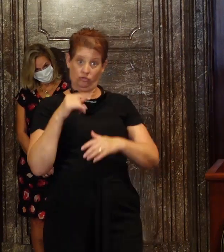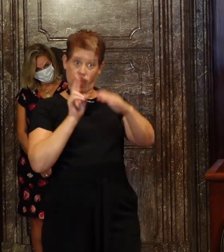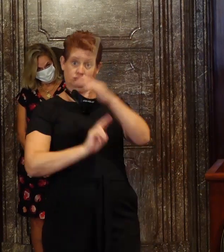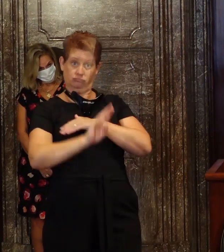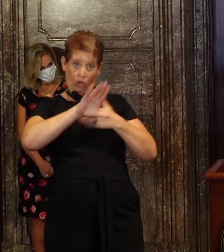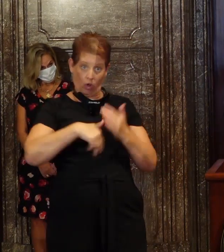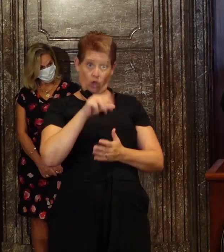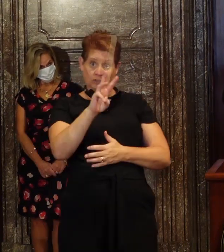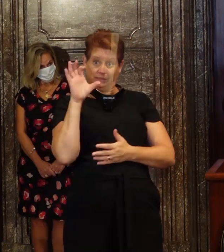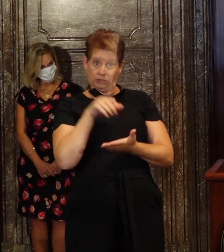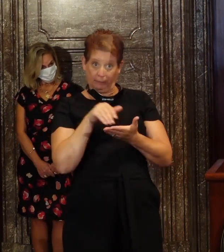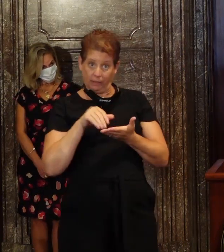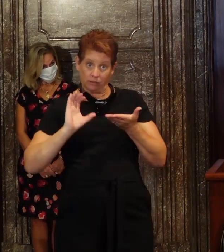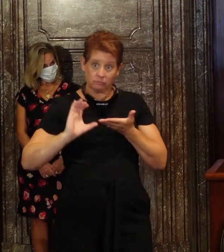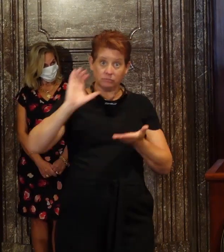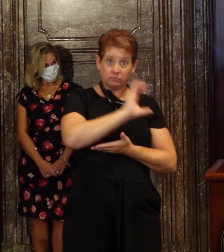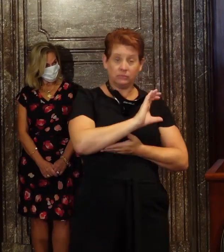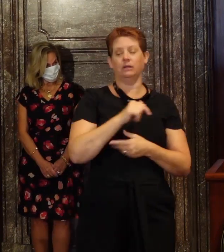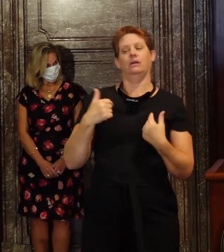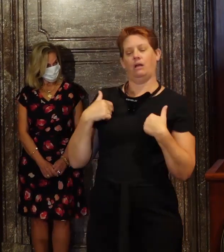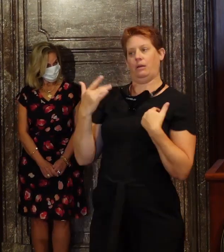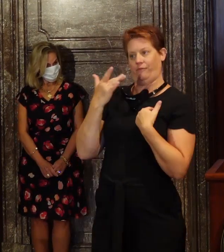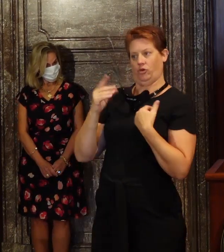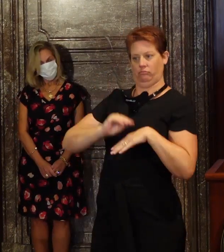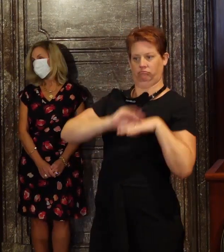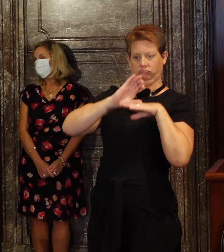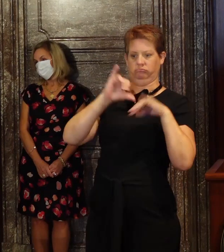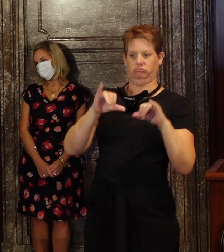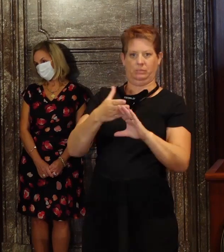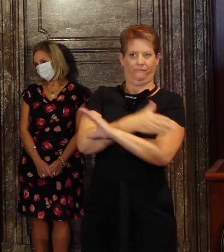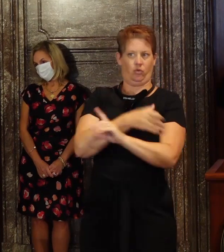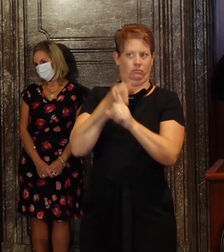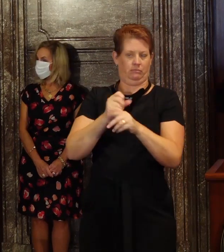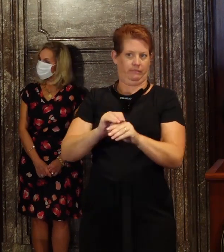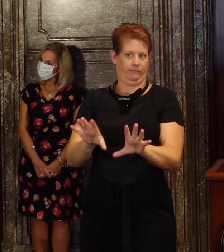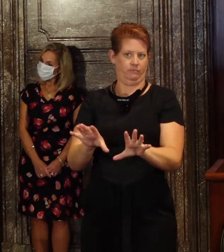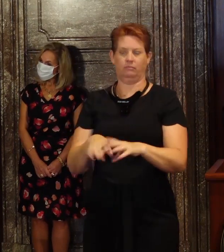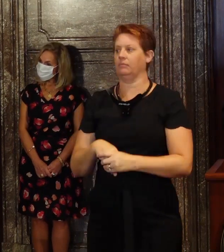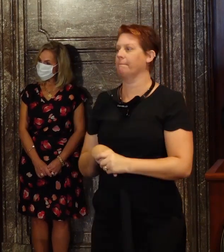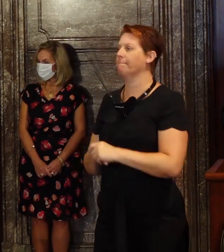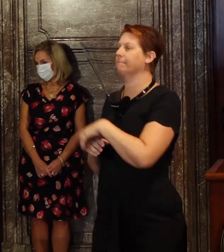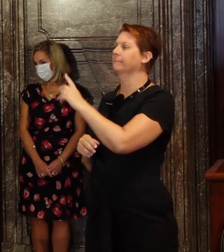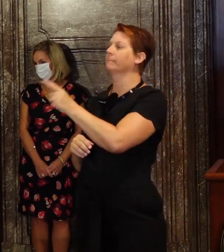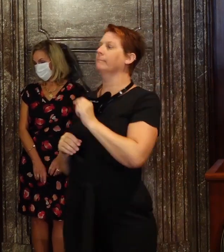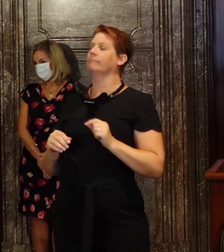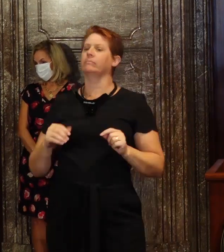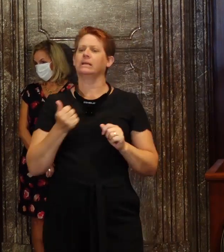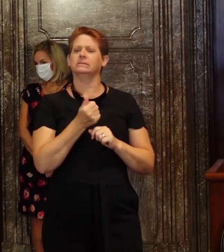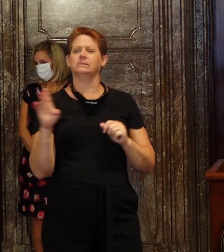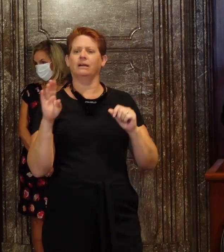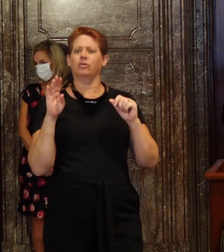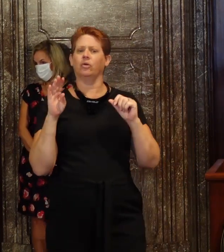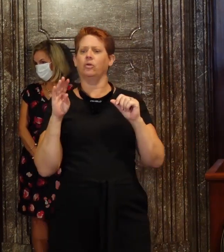I want to fill the fund back up the way it was when the virus hit us. Governor McMaster, several organizations, including the NAACP,